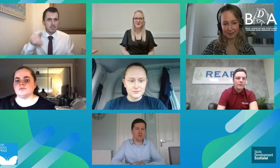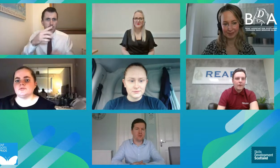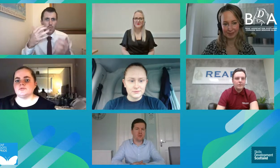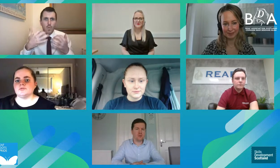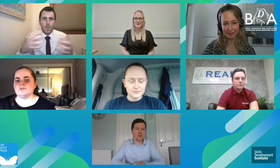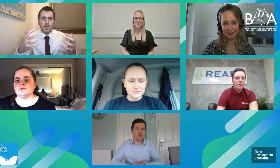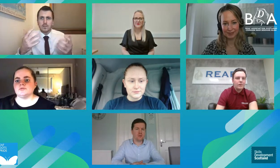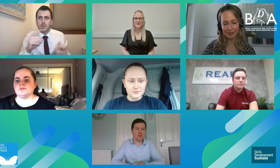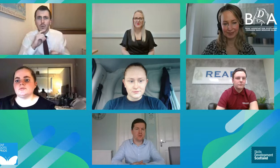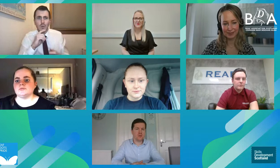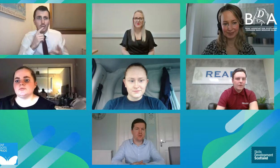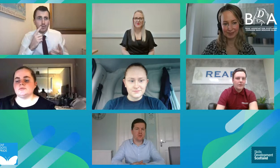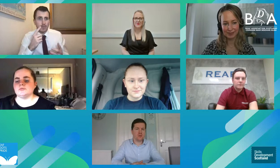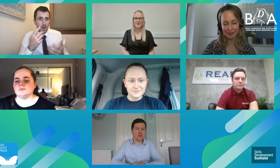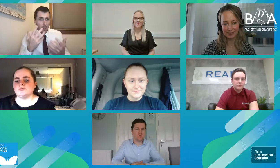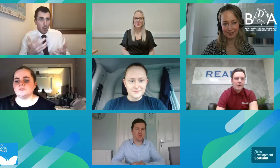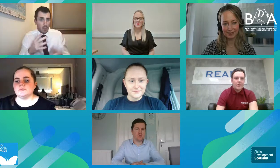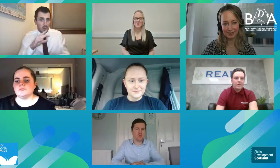So,